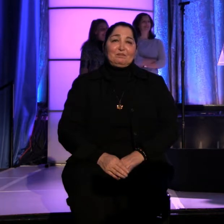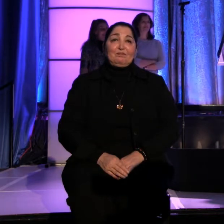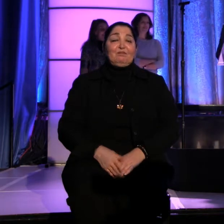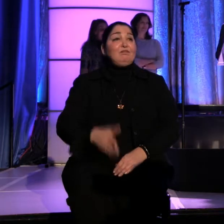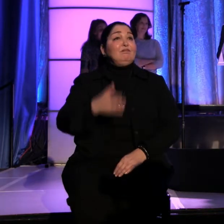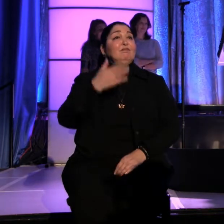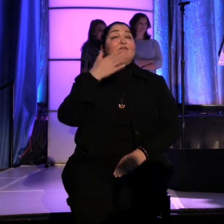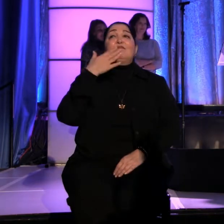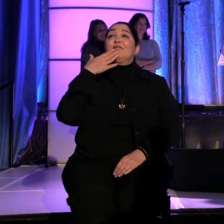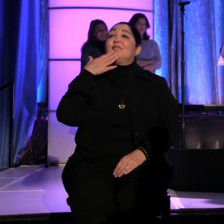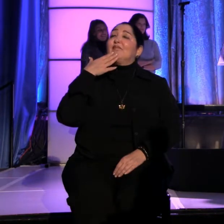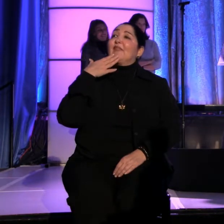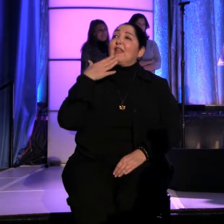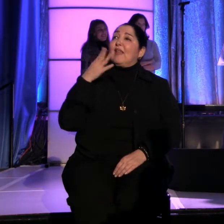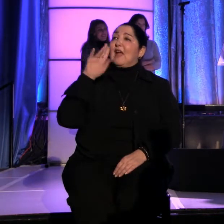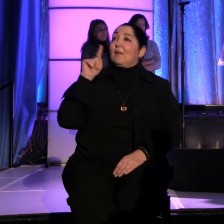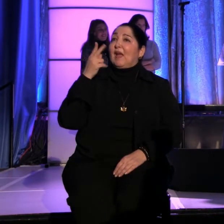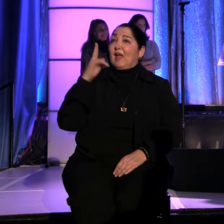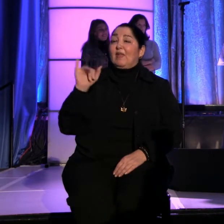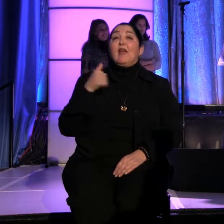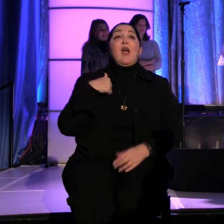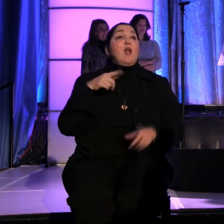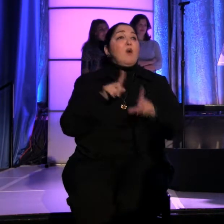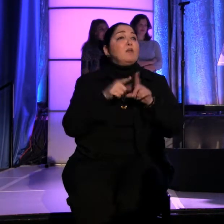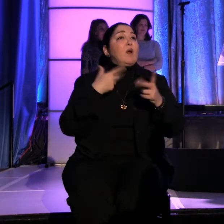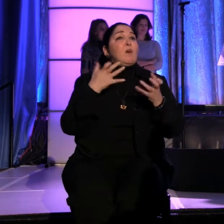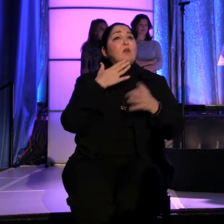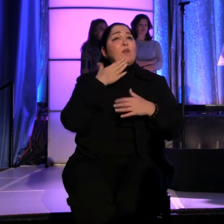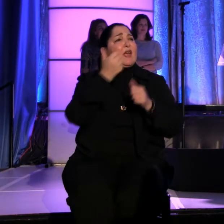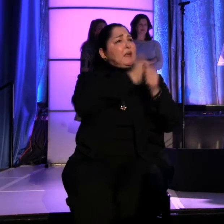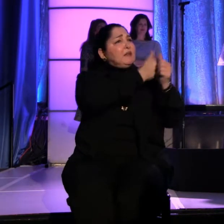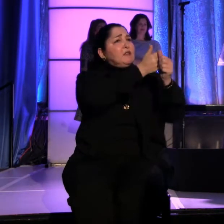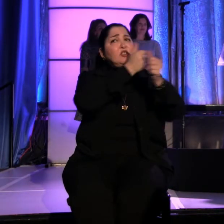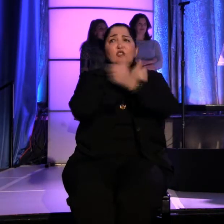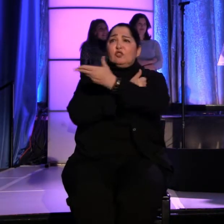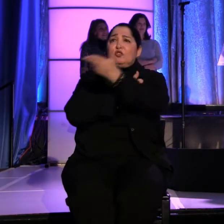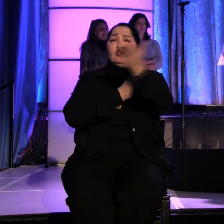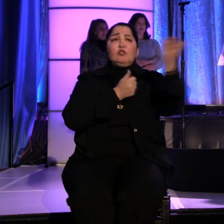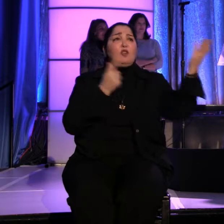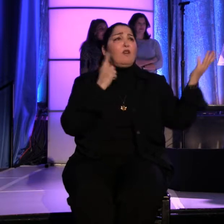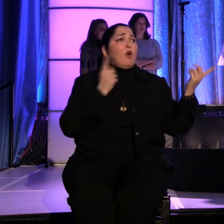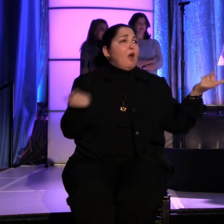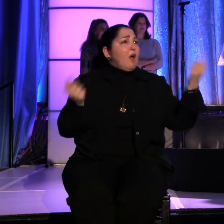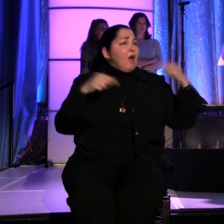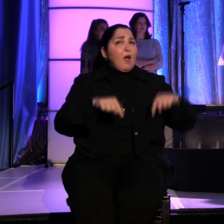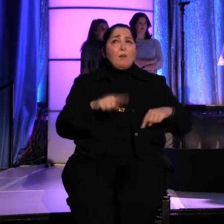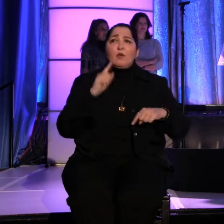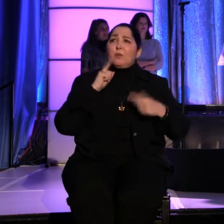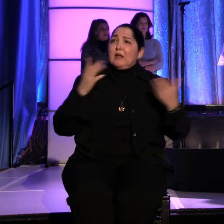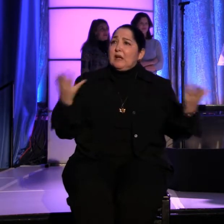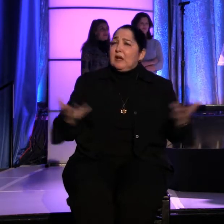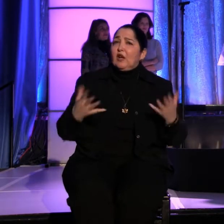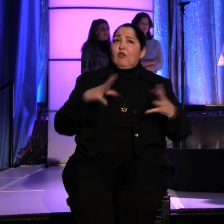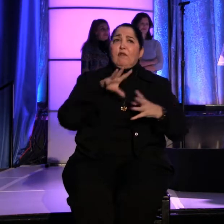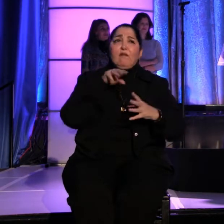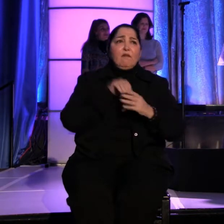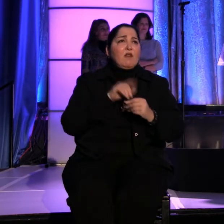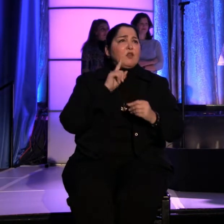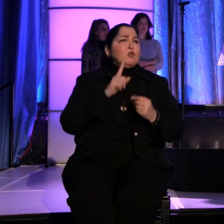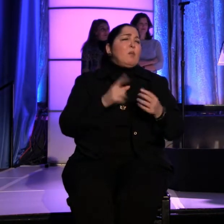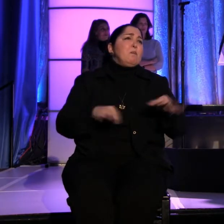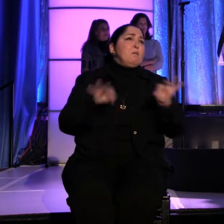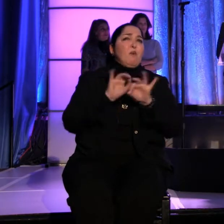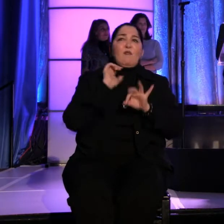Thank you, Kathy. And I wanted to thank each of you for being here, being present, and such an integral part of this year's